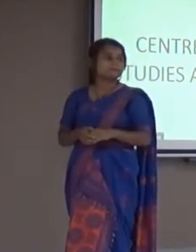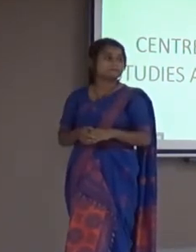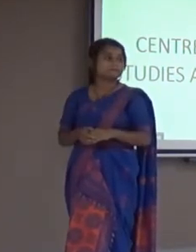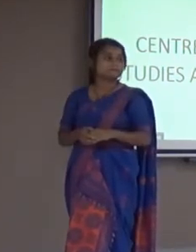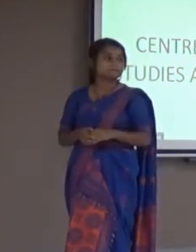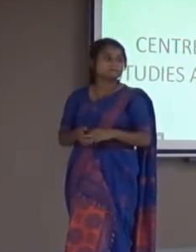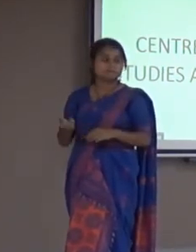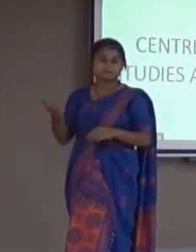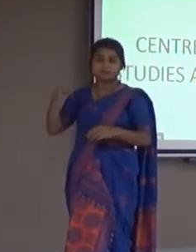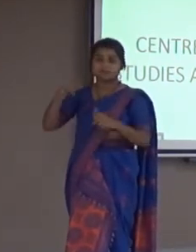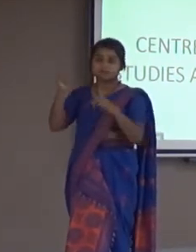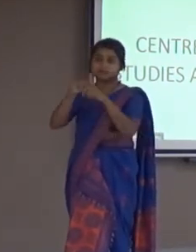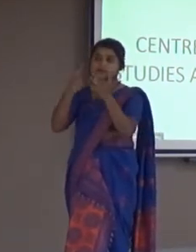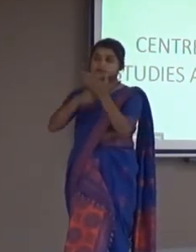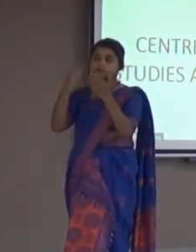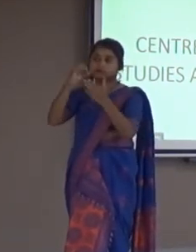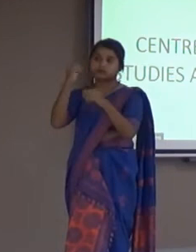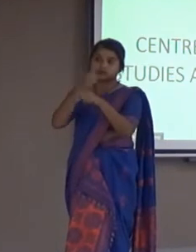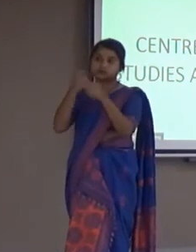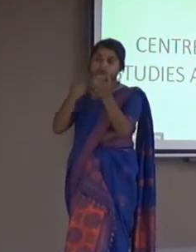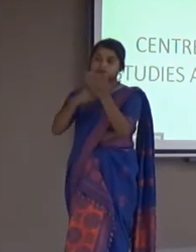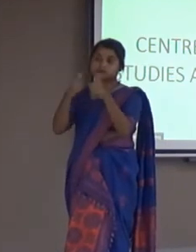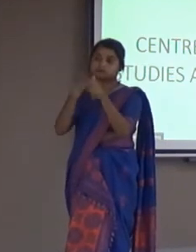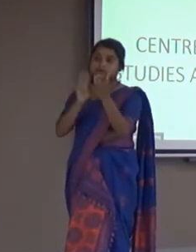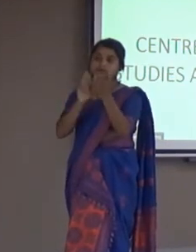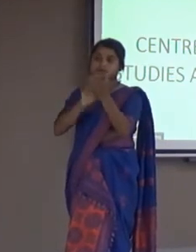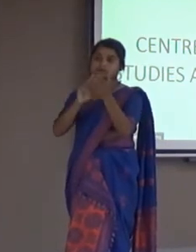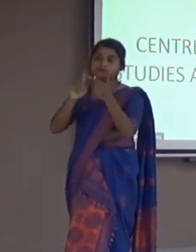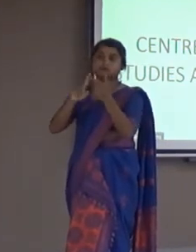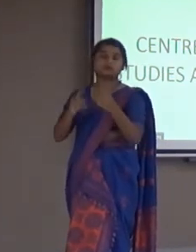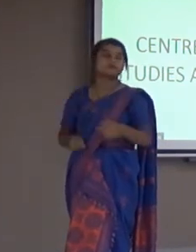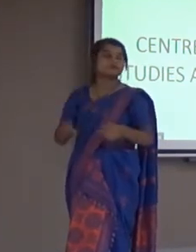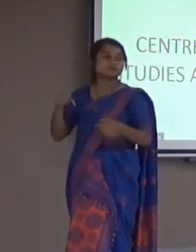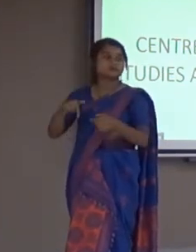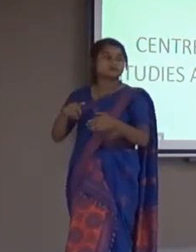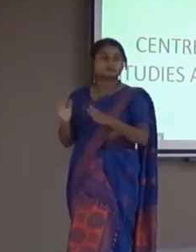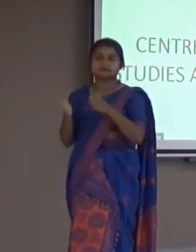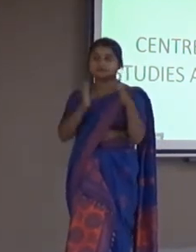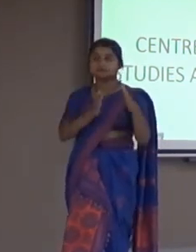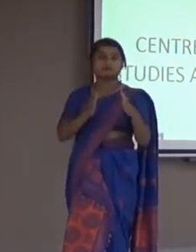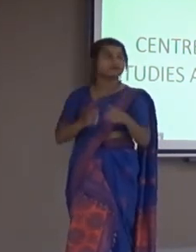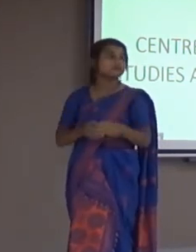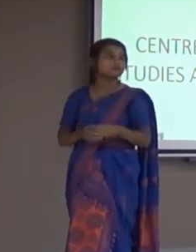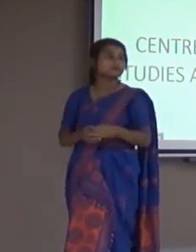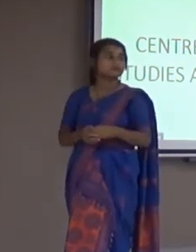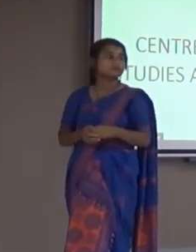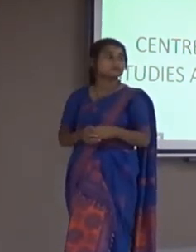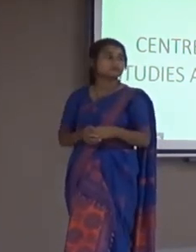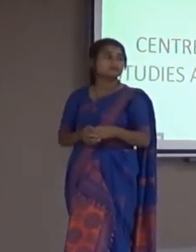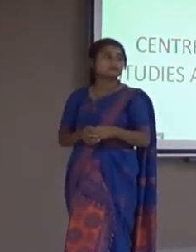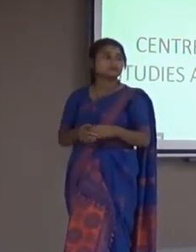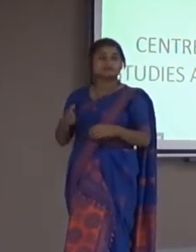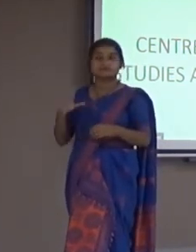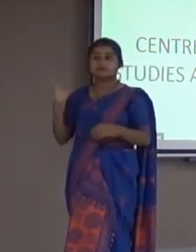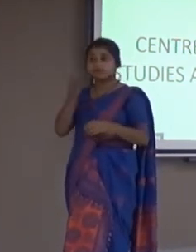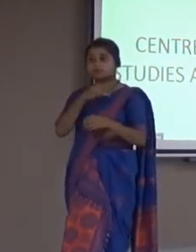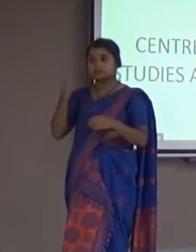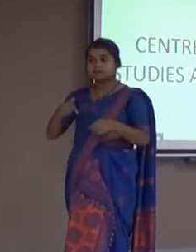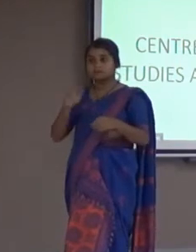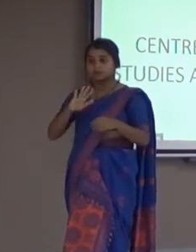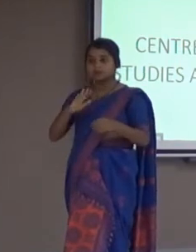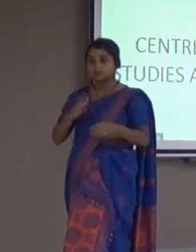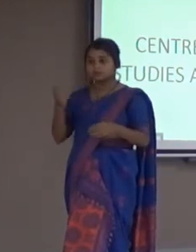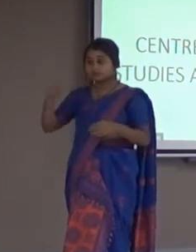And that the program, one of them, we are lucky enough that one of its part is right now going on in our own campus on first